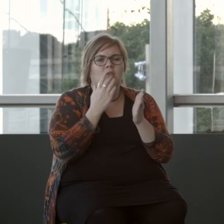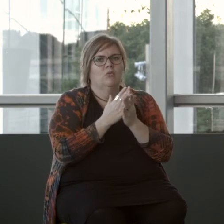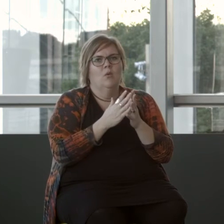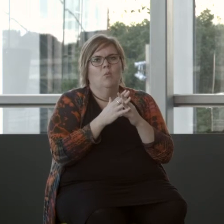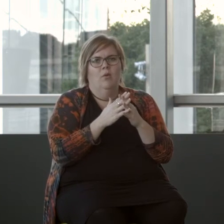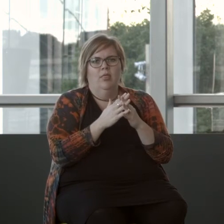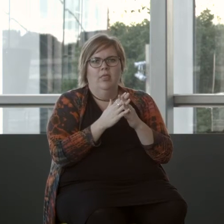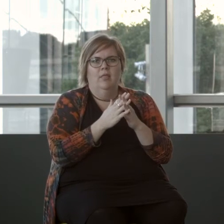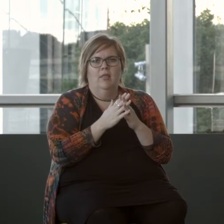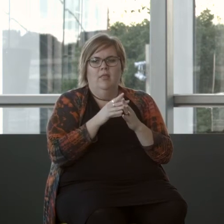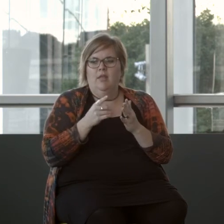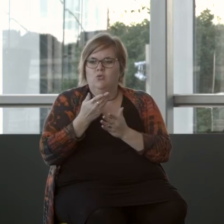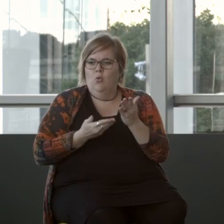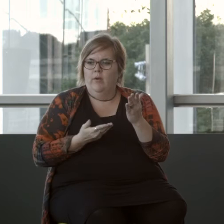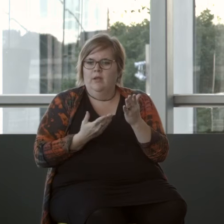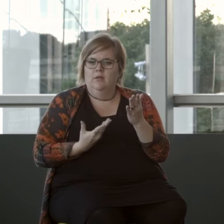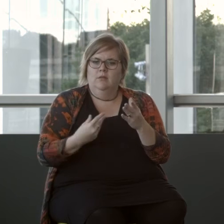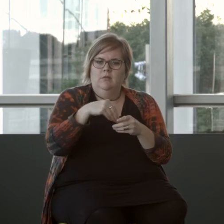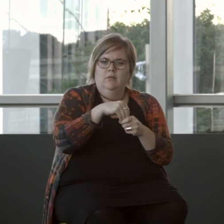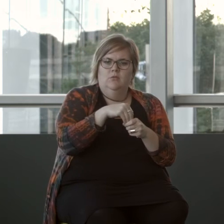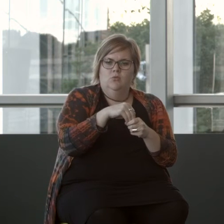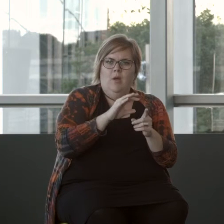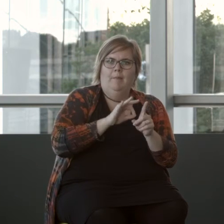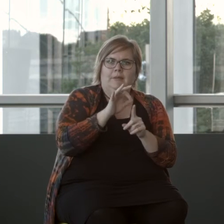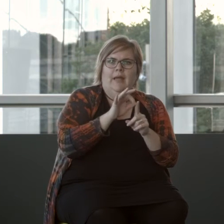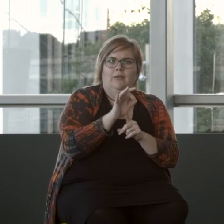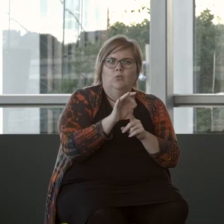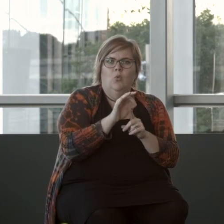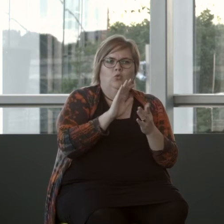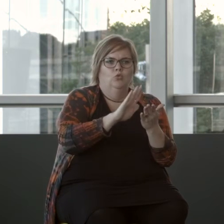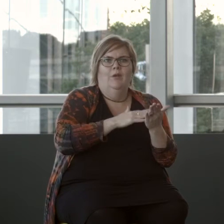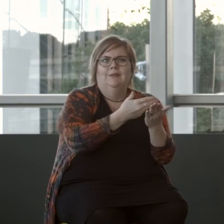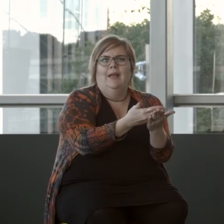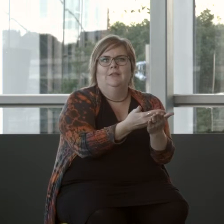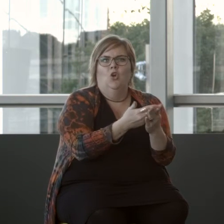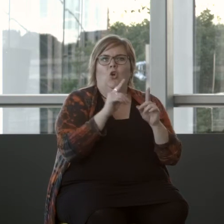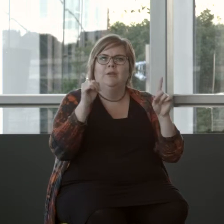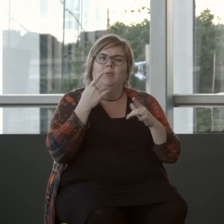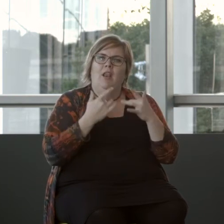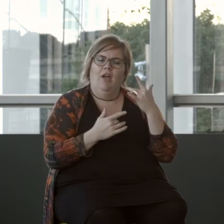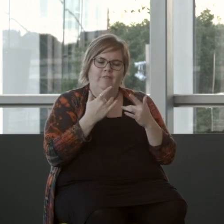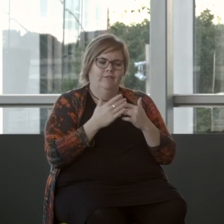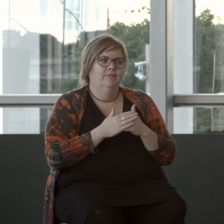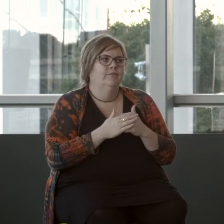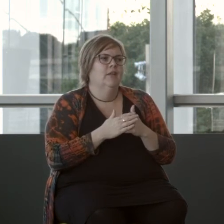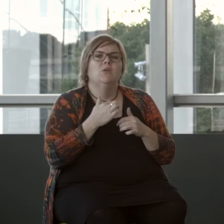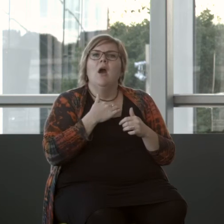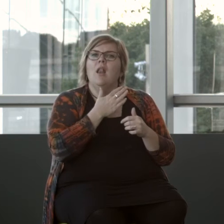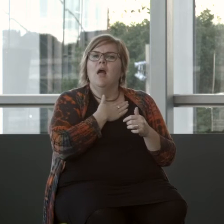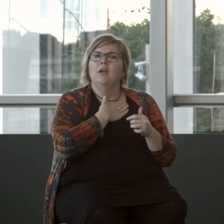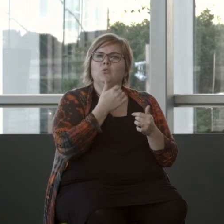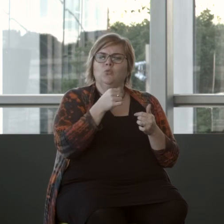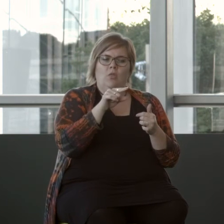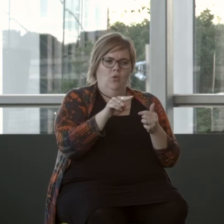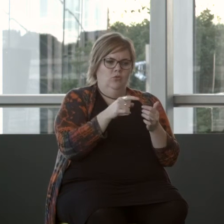those stories to update and sort of translate contemporary life. So one of the things that I like to do sometimes is use